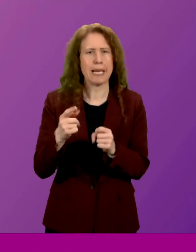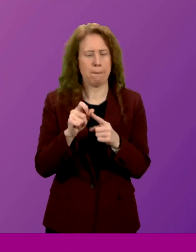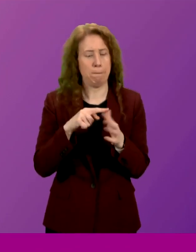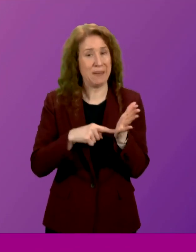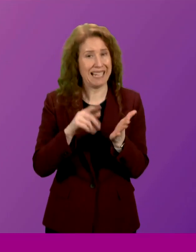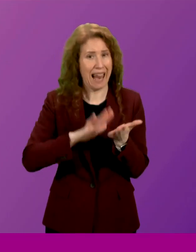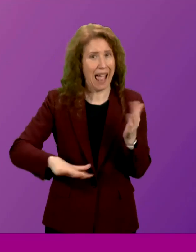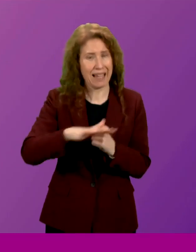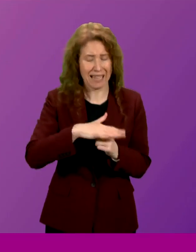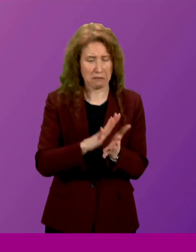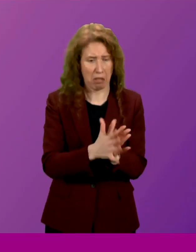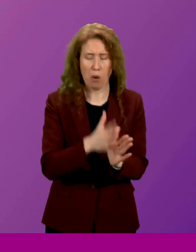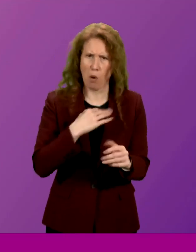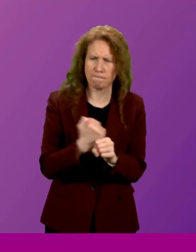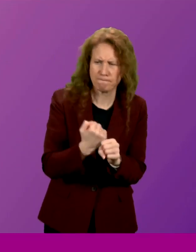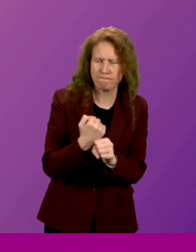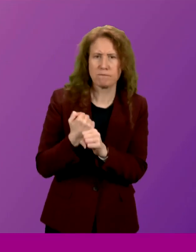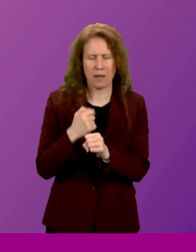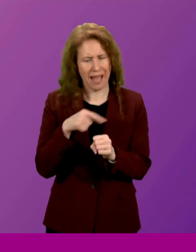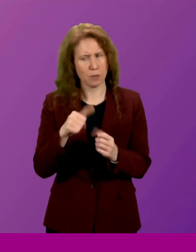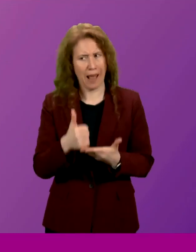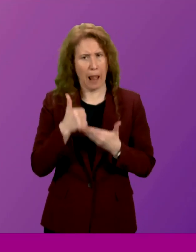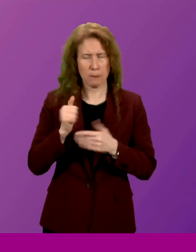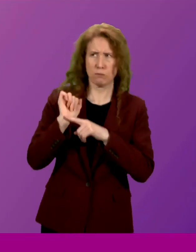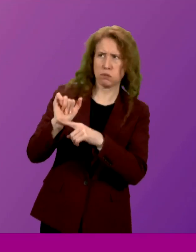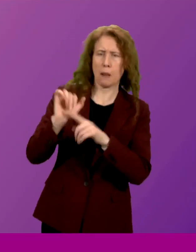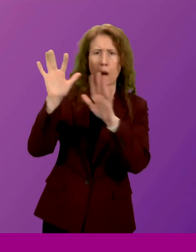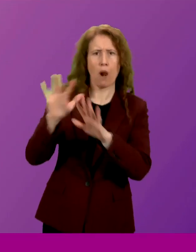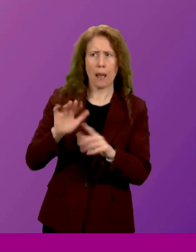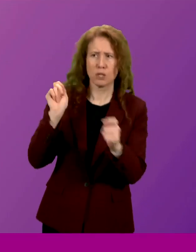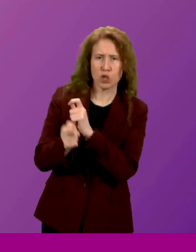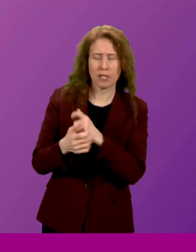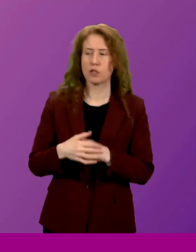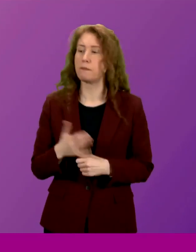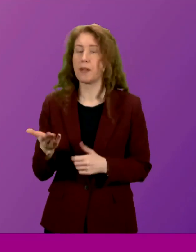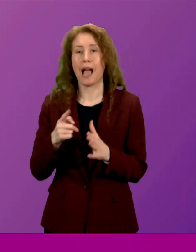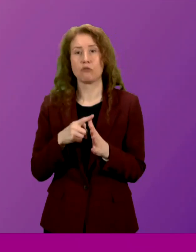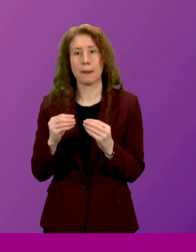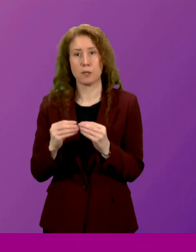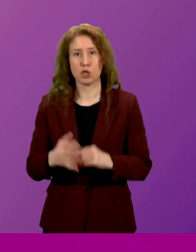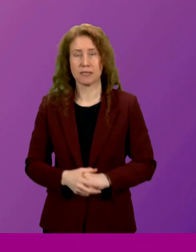is a vital part of mitigating and adapting to the climate and nature emergencies. Ariane Burgess.